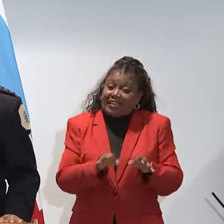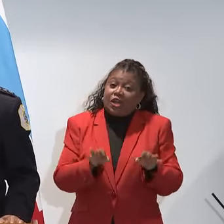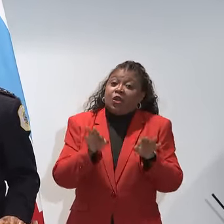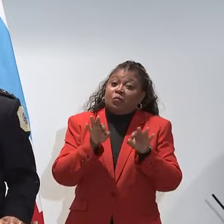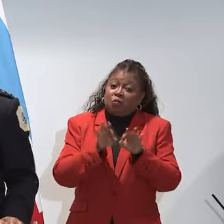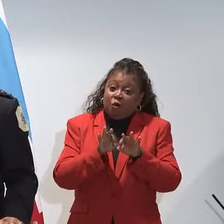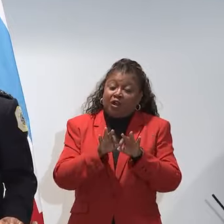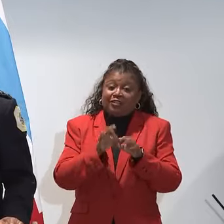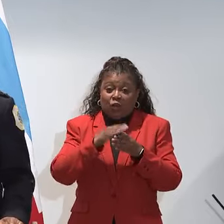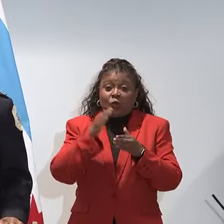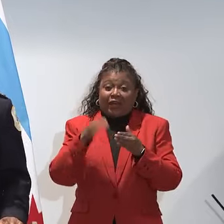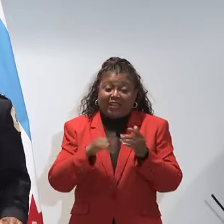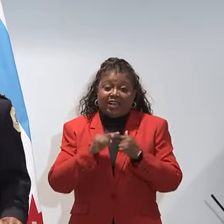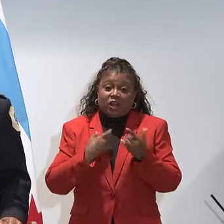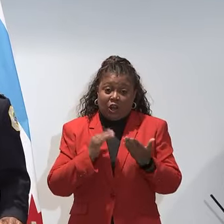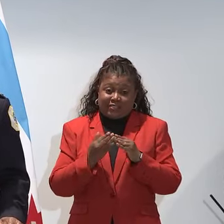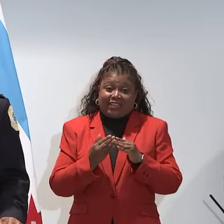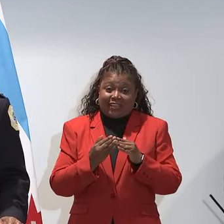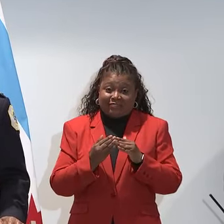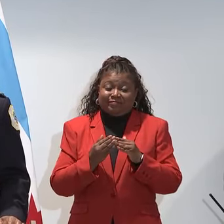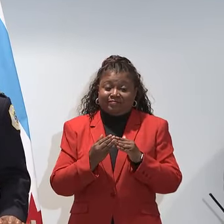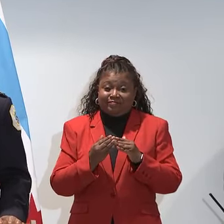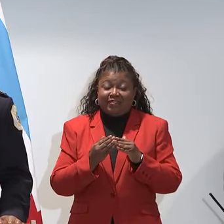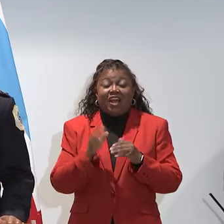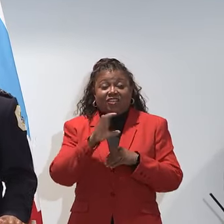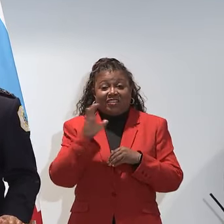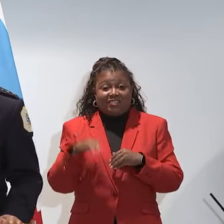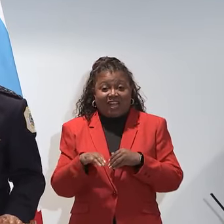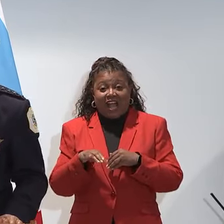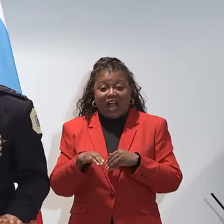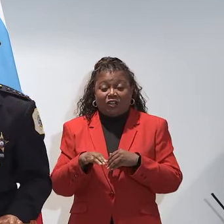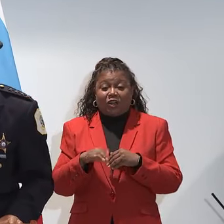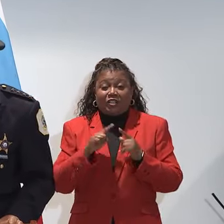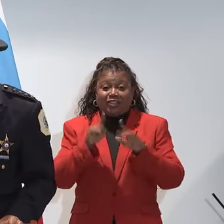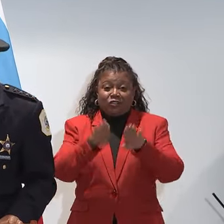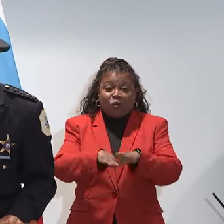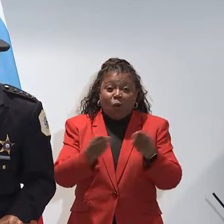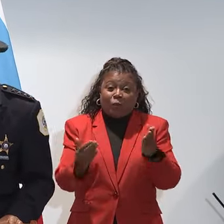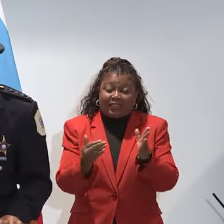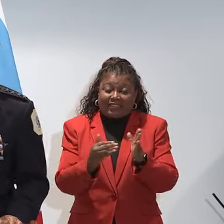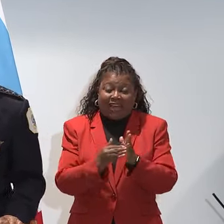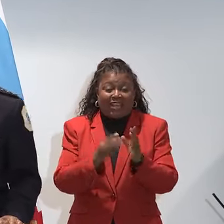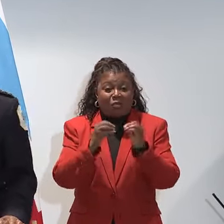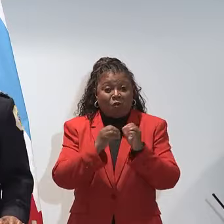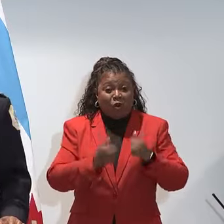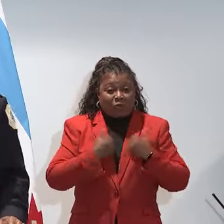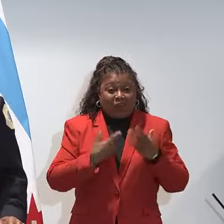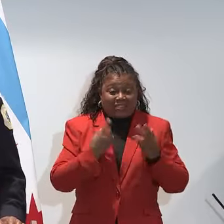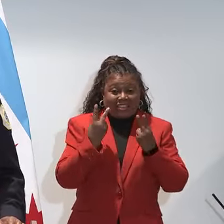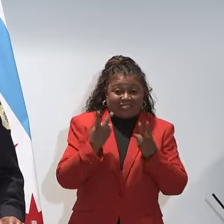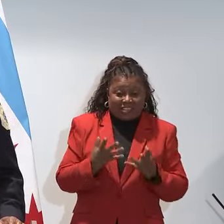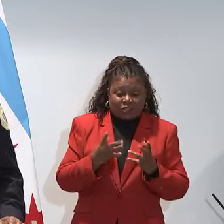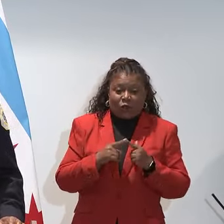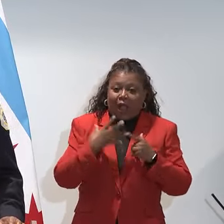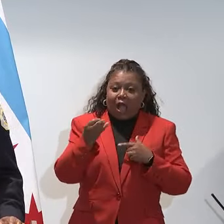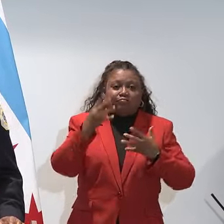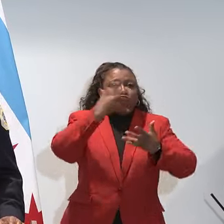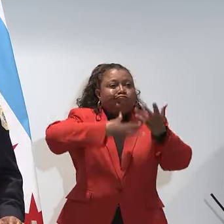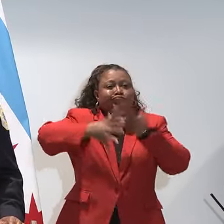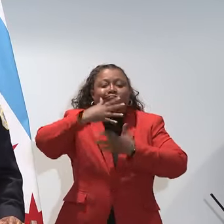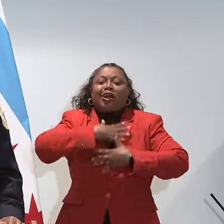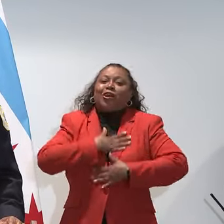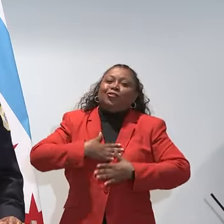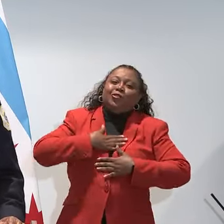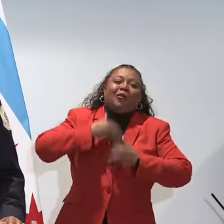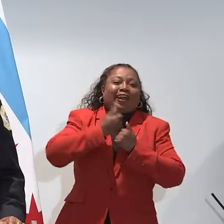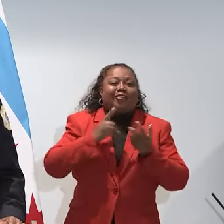important weekend in our city. As Chicago continues to reopen and more residents and visitors are out and about